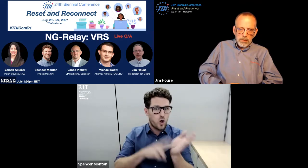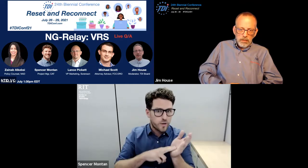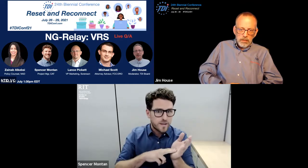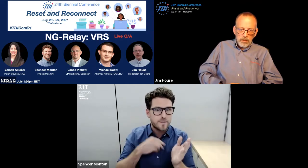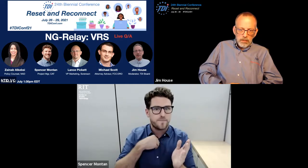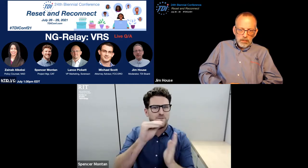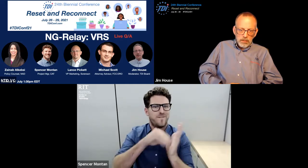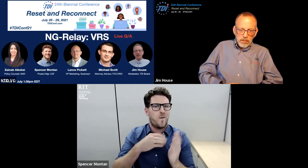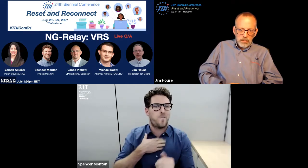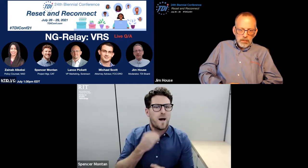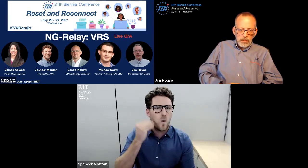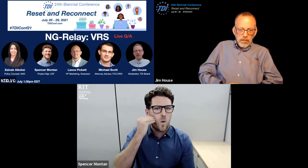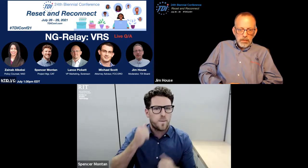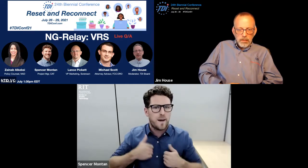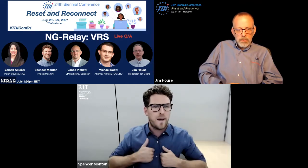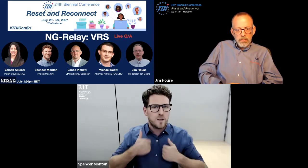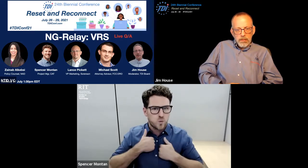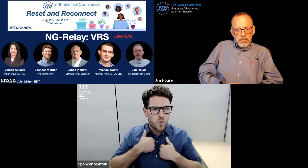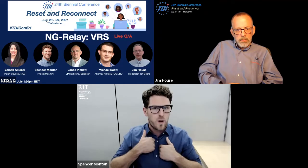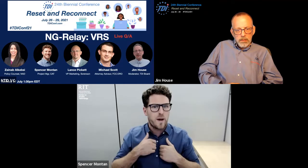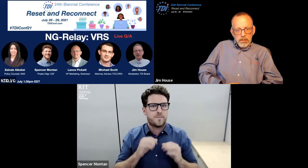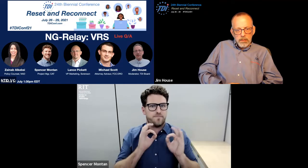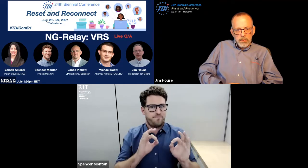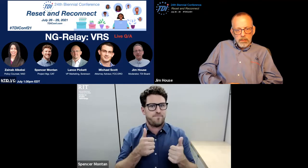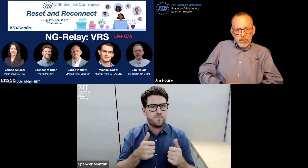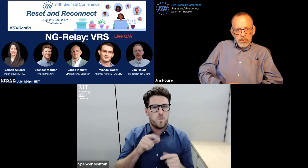reason is because, I would log in, I fill out my home